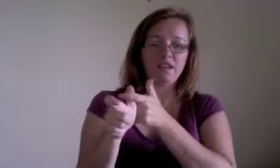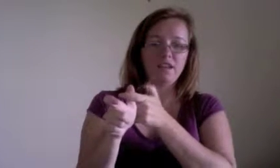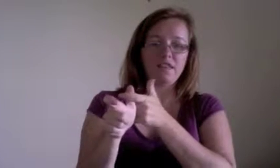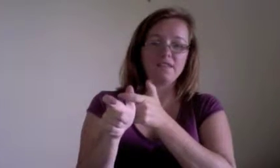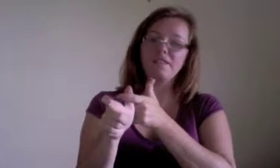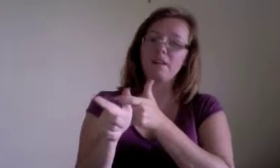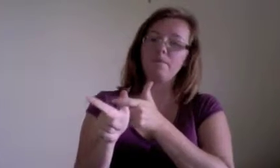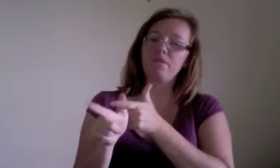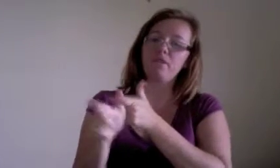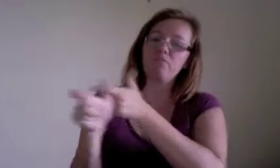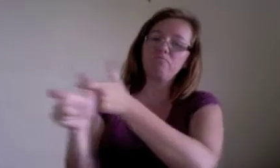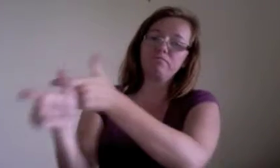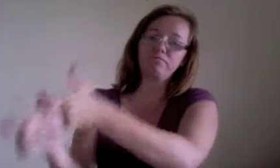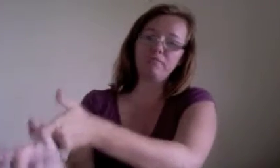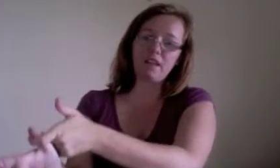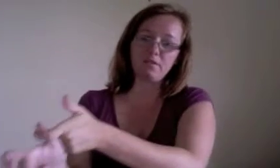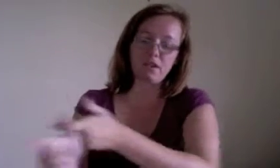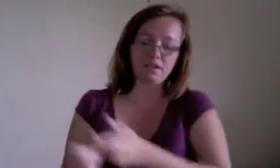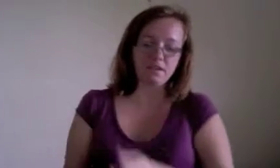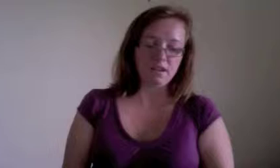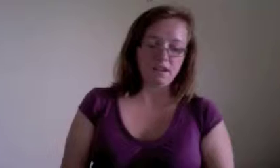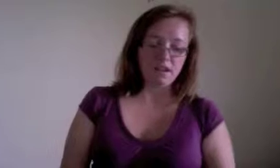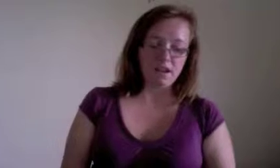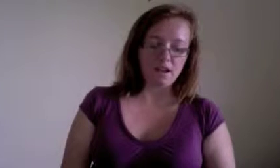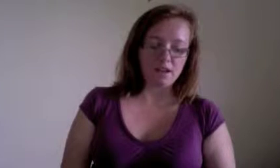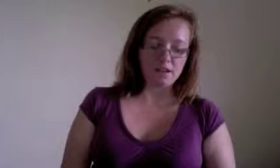and this thumb. So that's run.